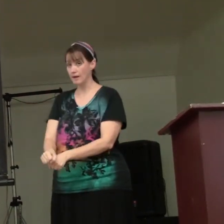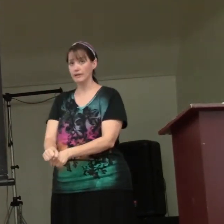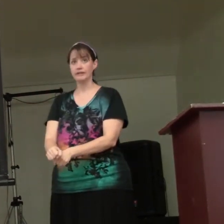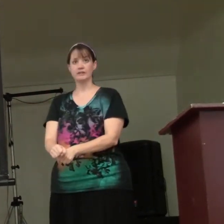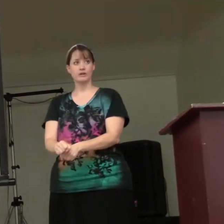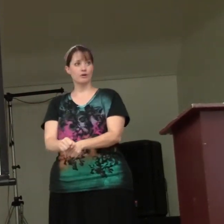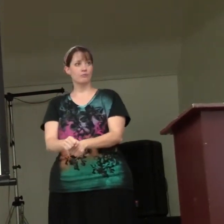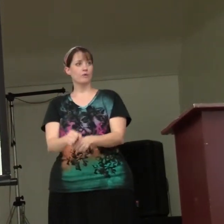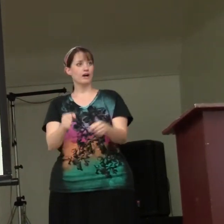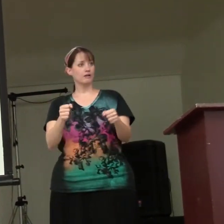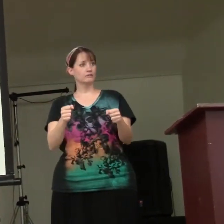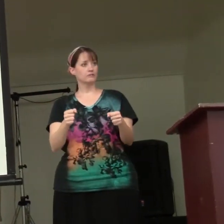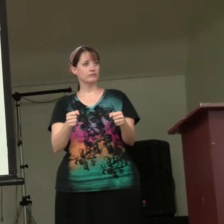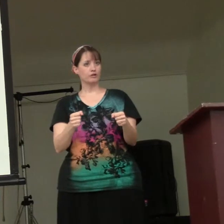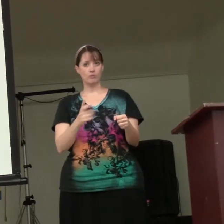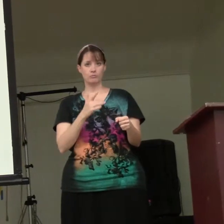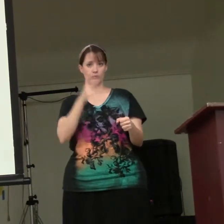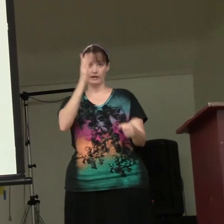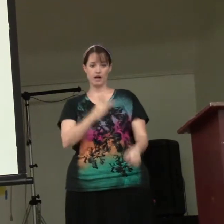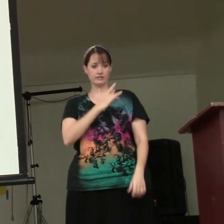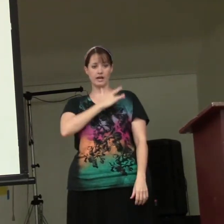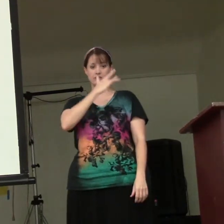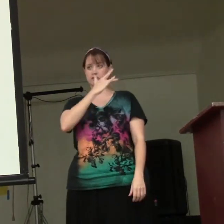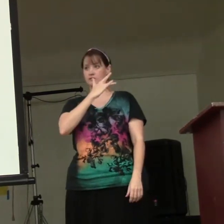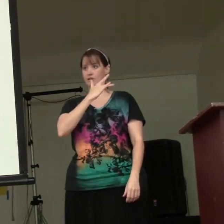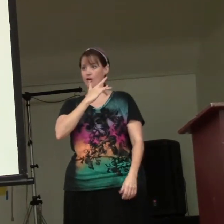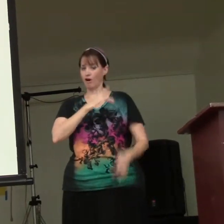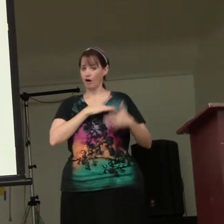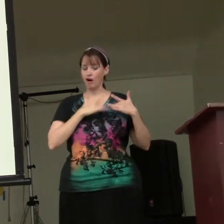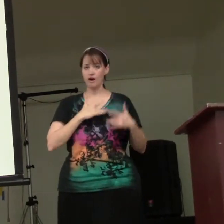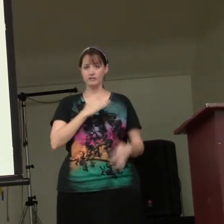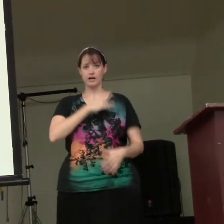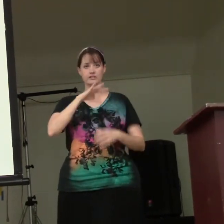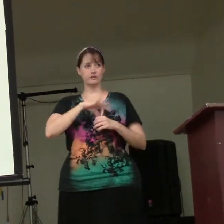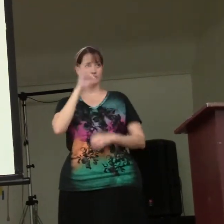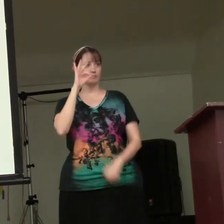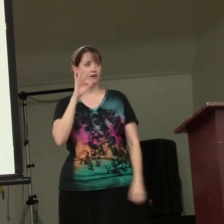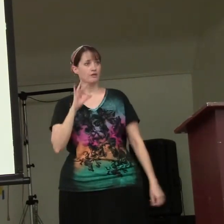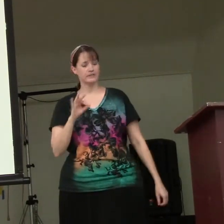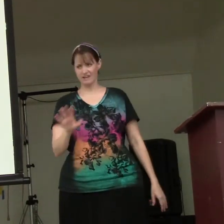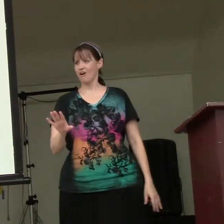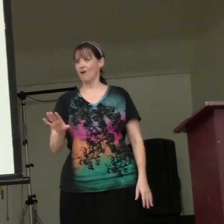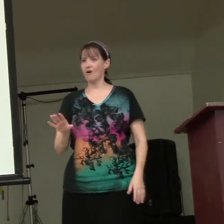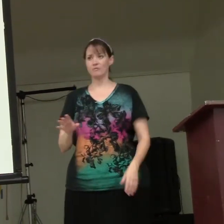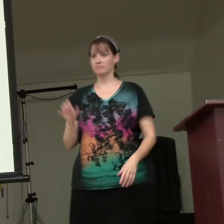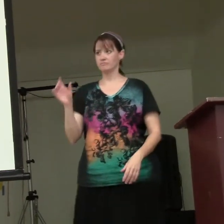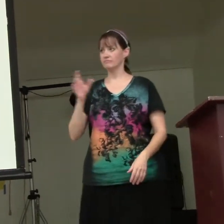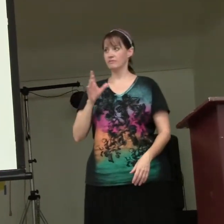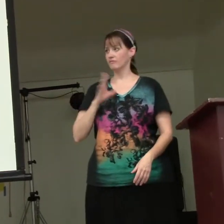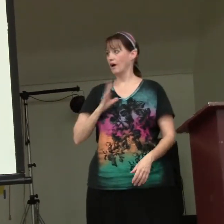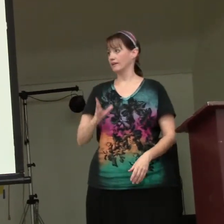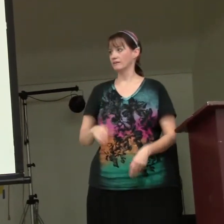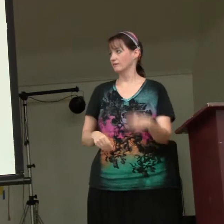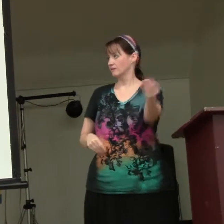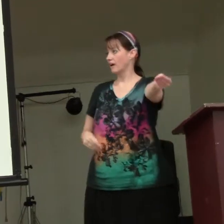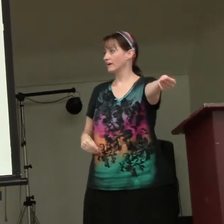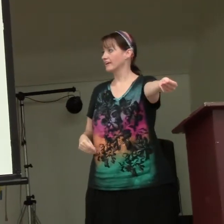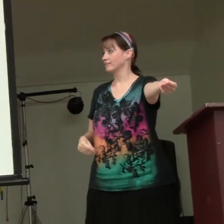habit where, you know, when God touches our heart, touches our spirit, we think, oh, fine, I'll